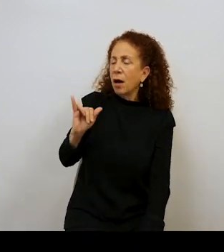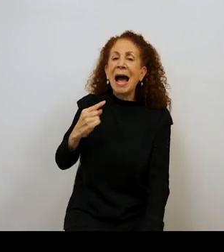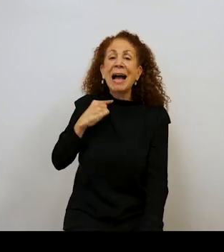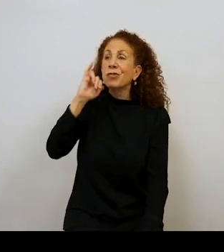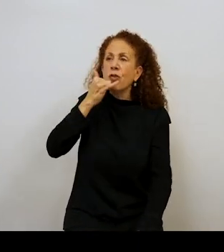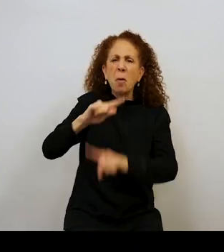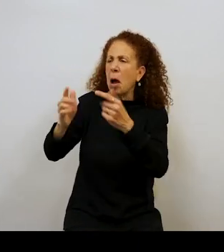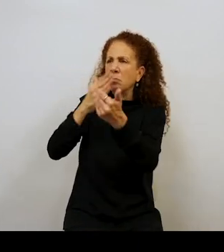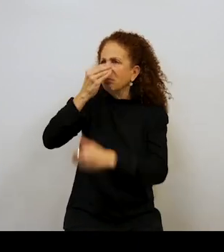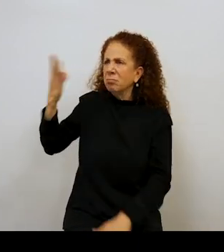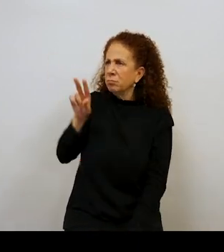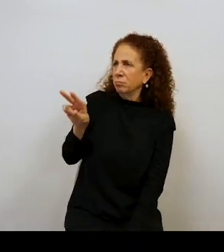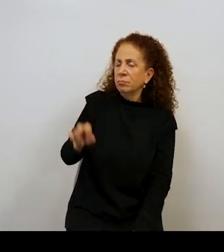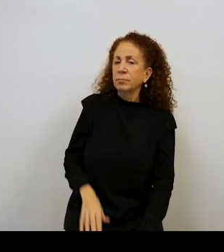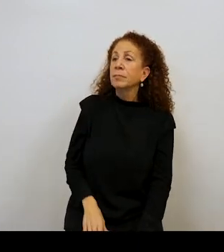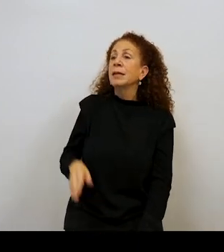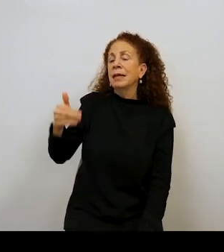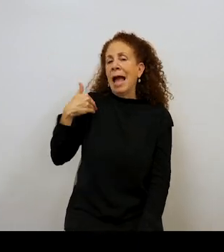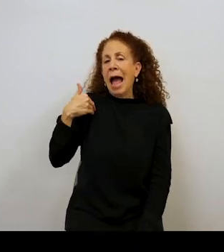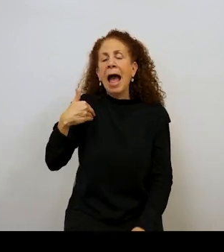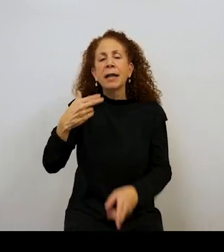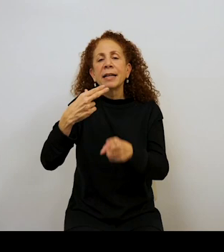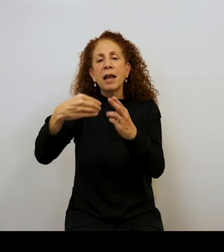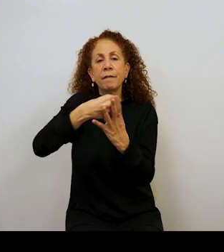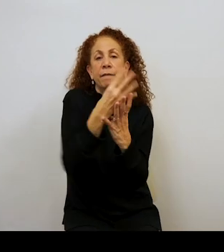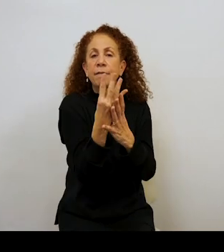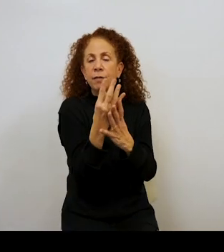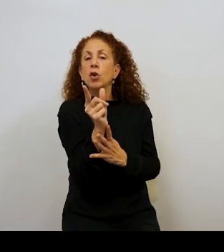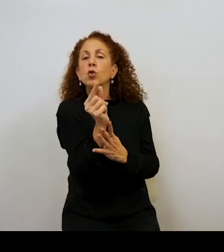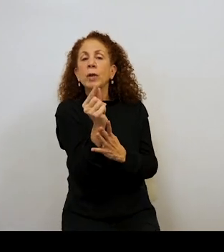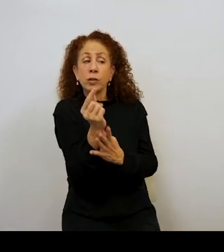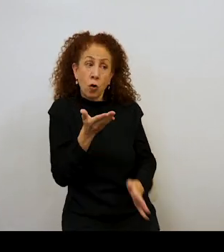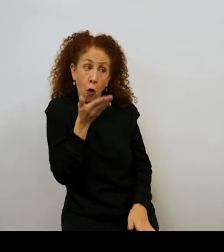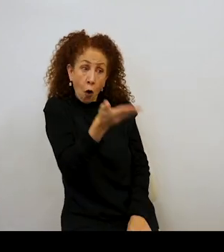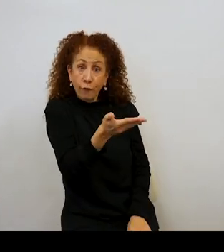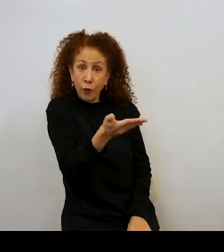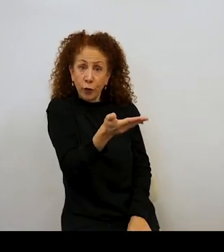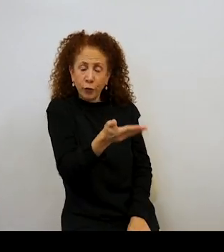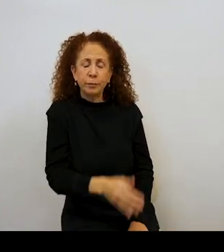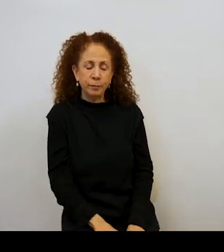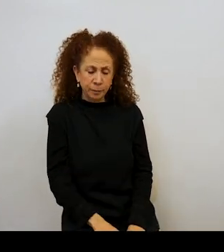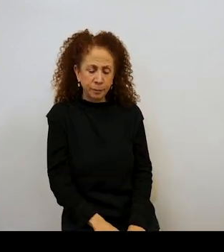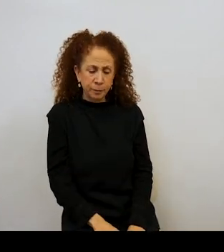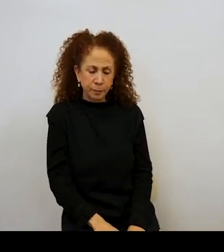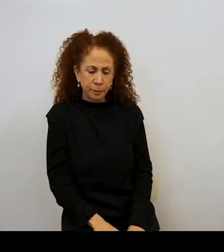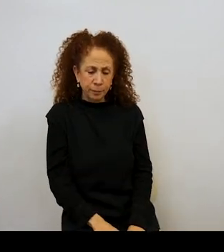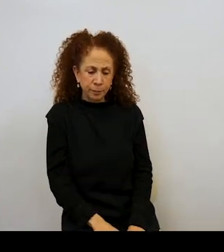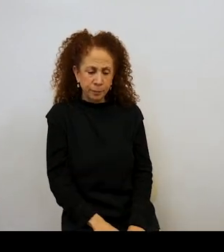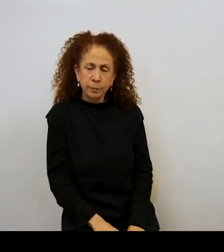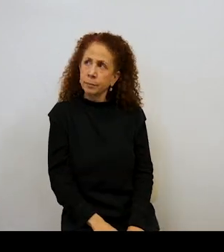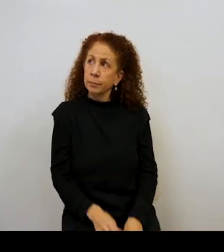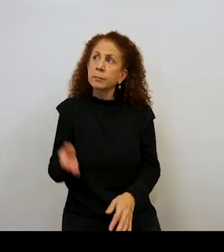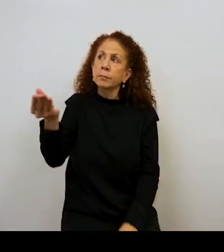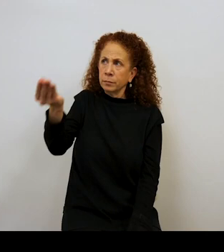accents. He was holding out the tweezer component of his Swiss Army knife, a surprising delicacy in his gesture. Pervez